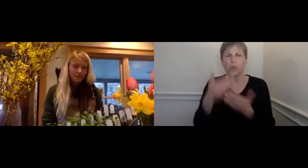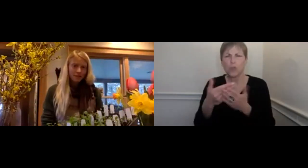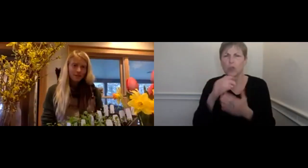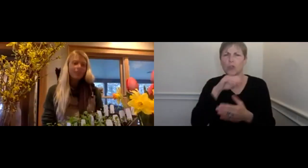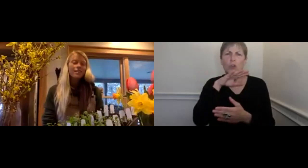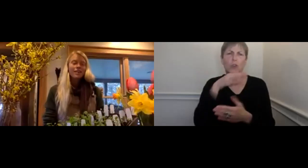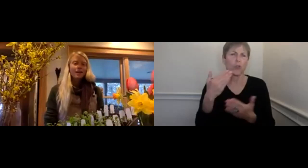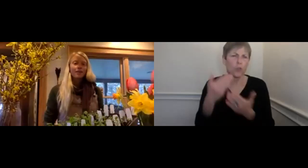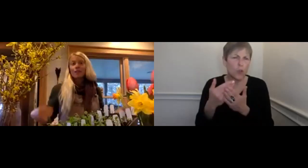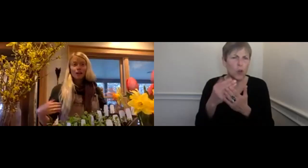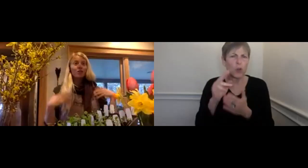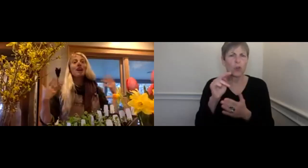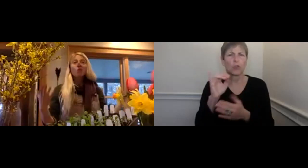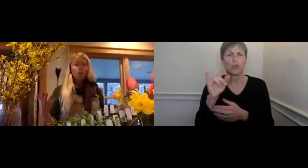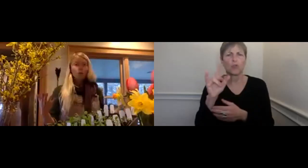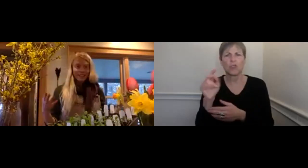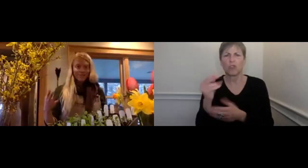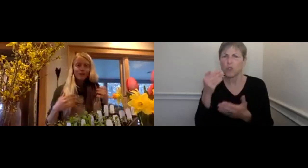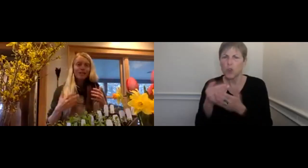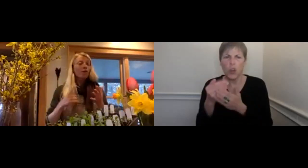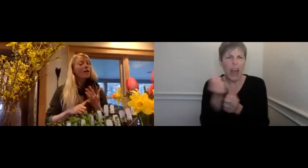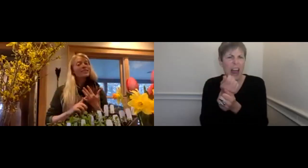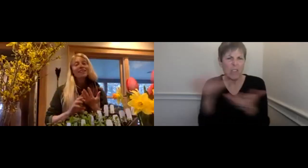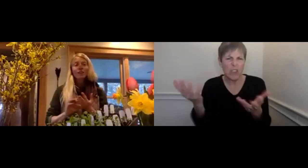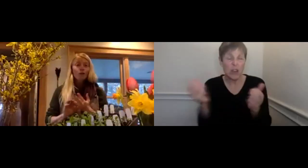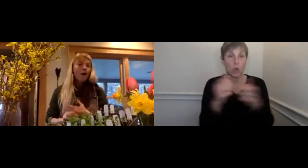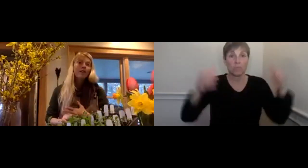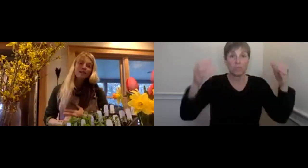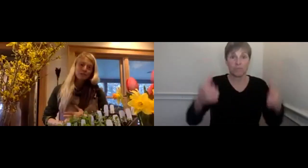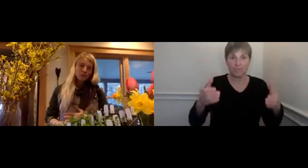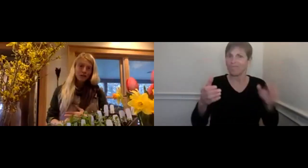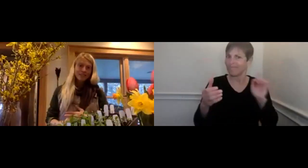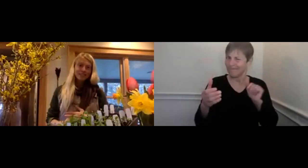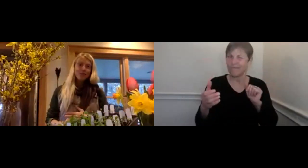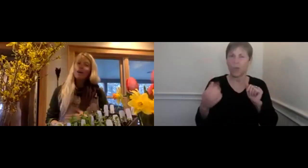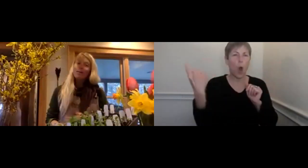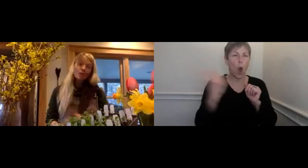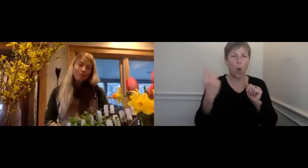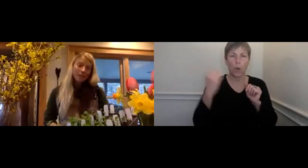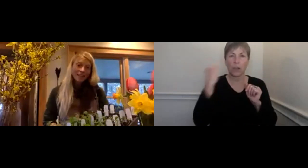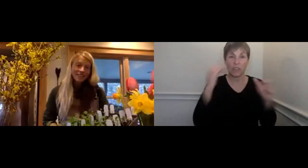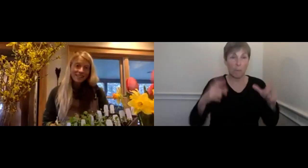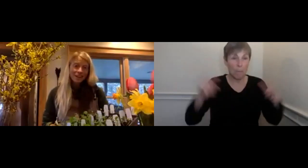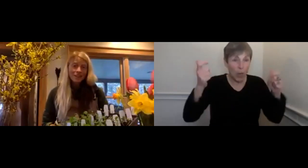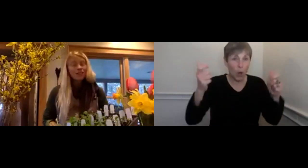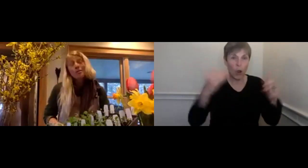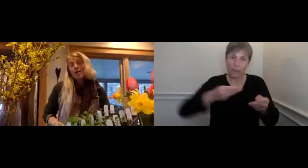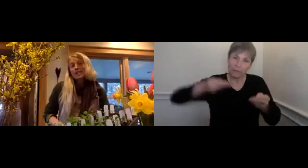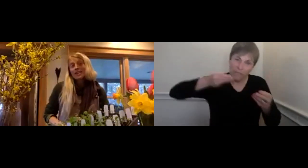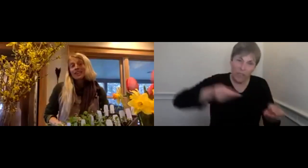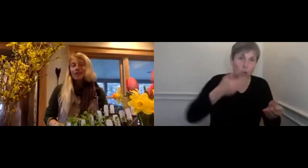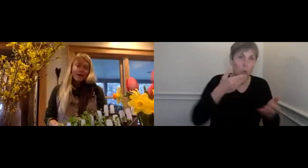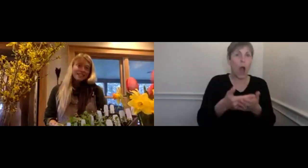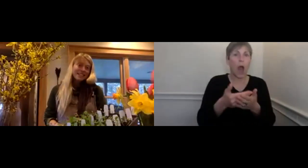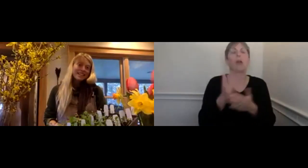direct result, a direct correlation between the quantity and quality of nutrients that you offer your plants in containers and the